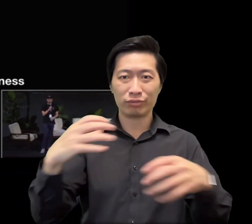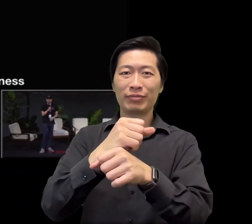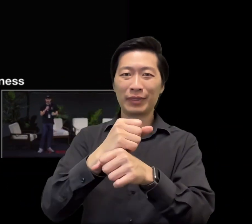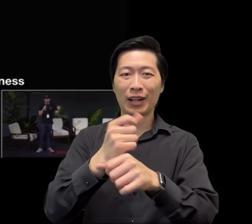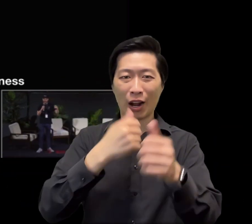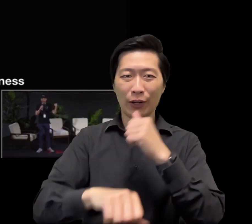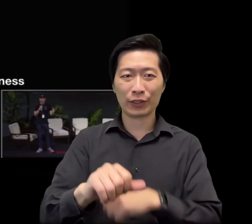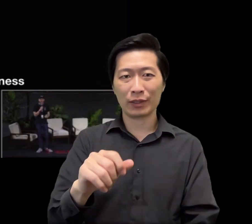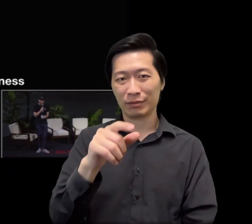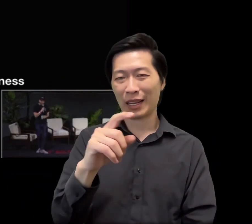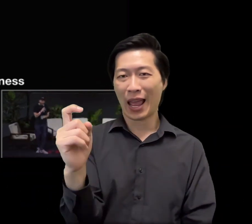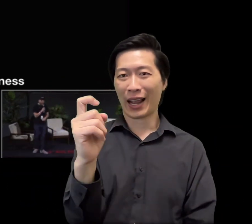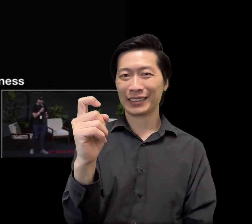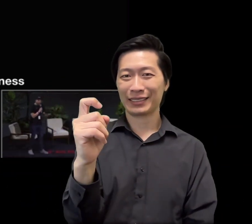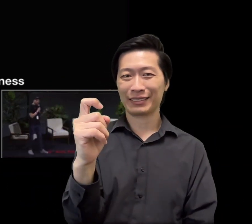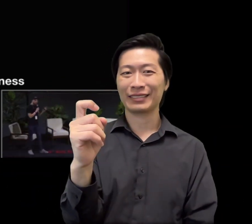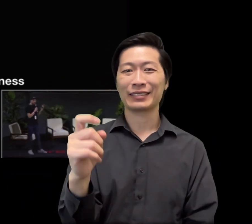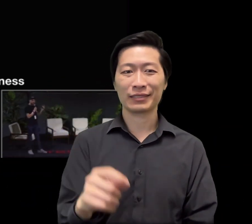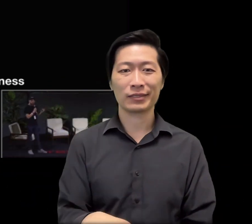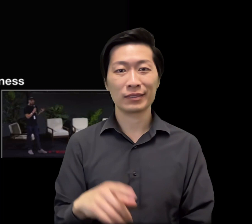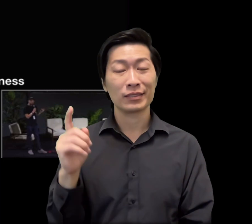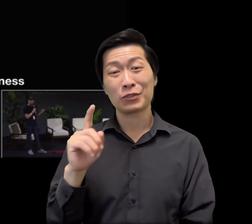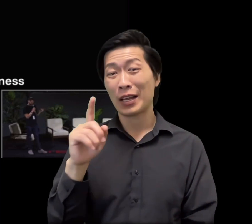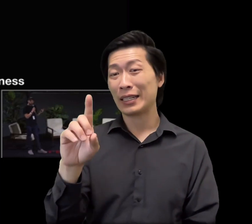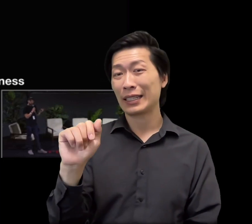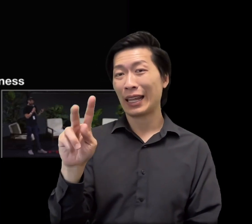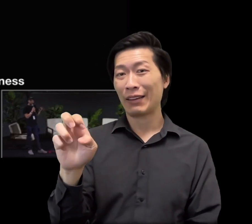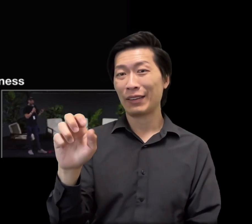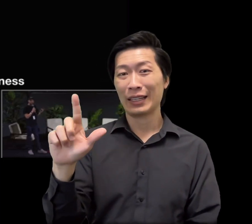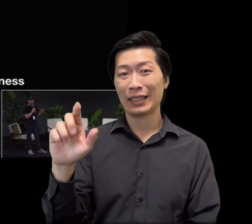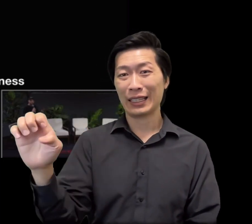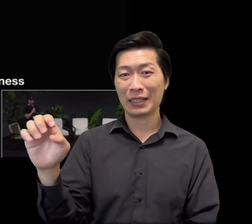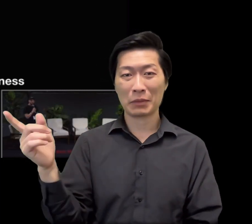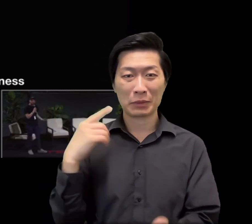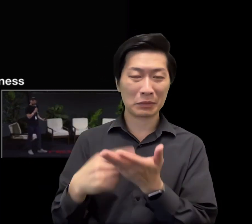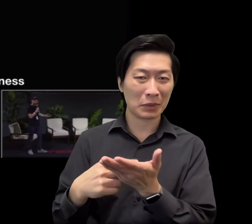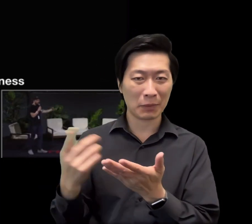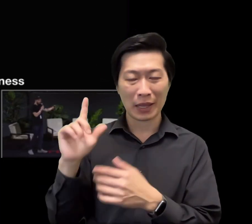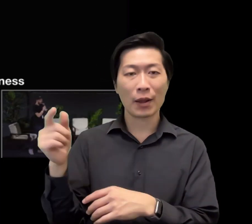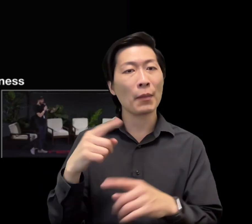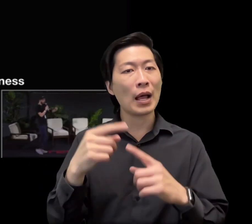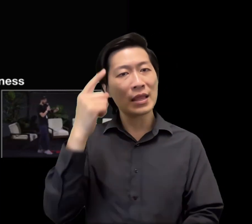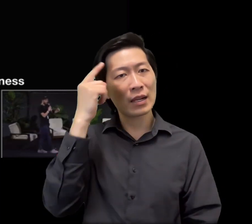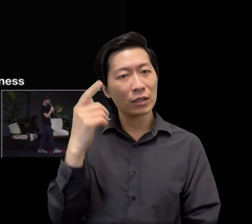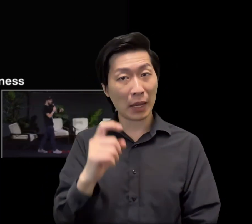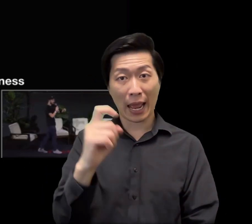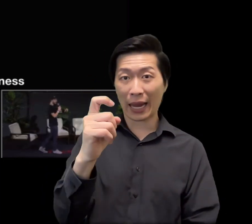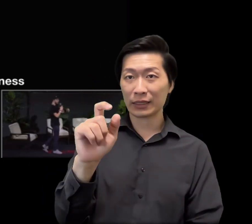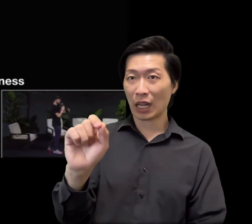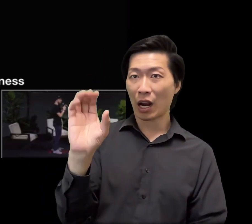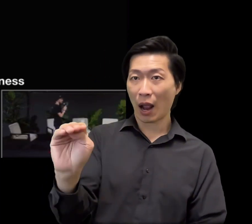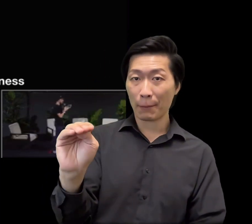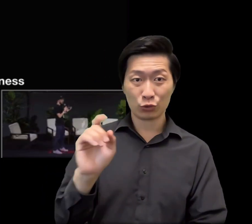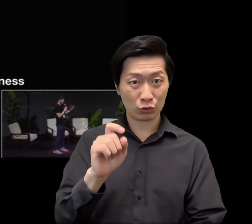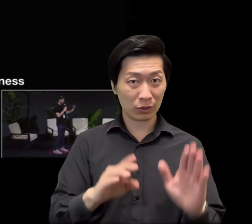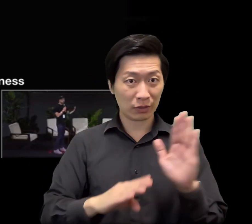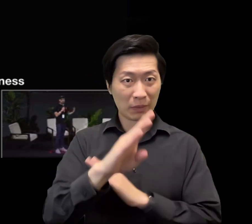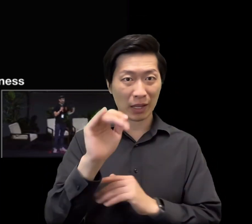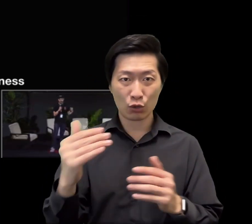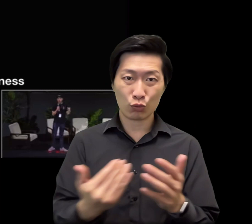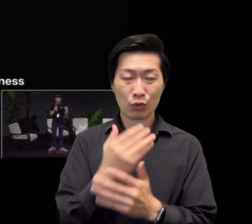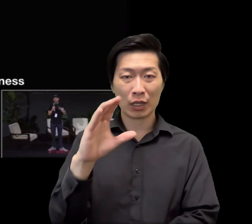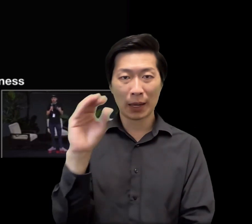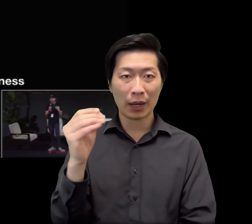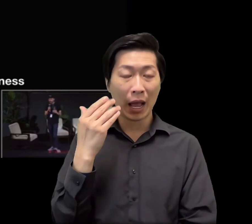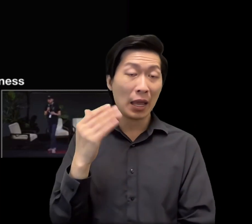so that's going to be epic. And he has been a huge pioneer of this idea of X.com. Should we come up with this new holding company? And whether it happens or